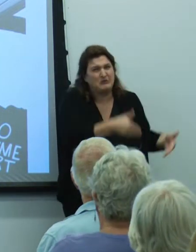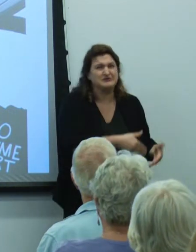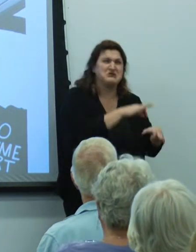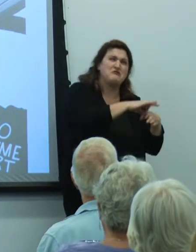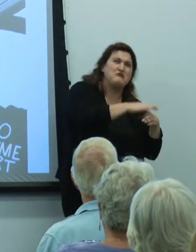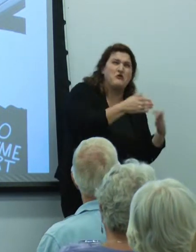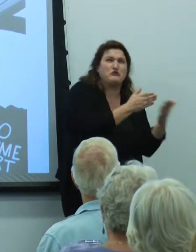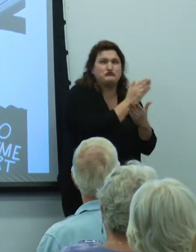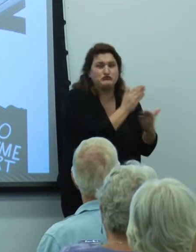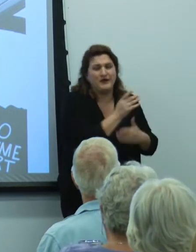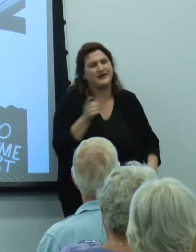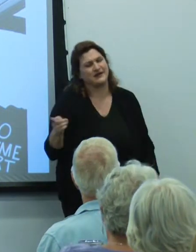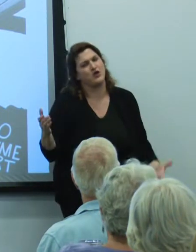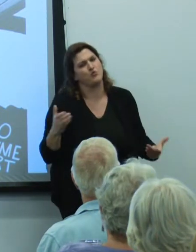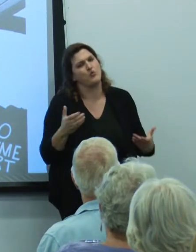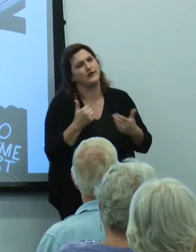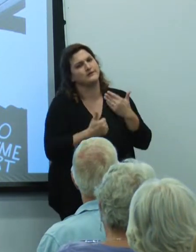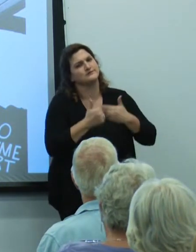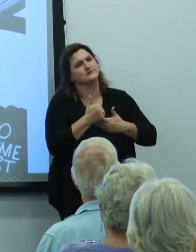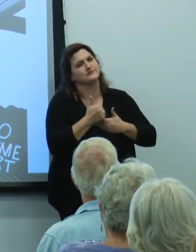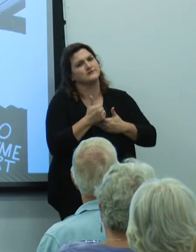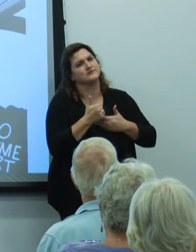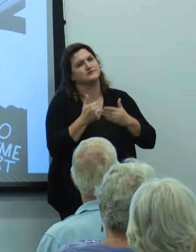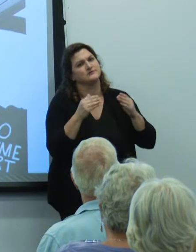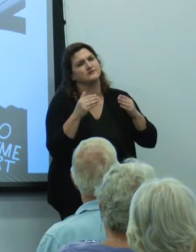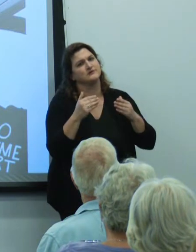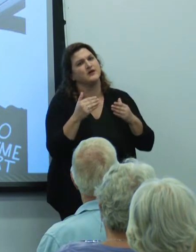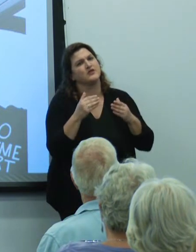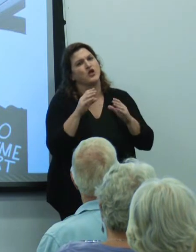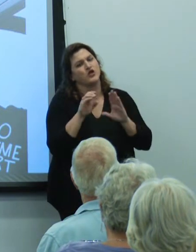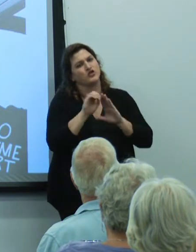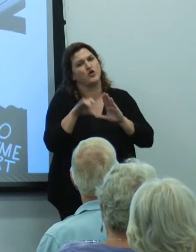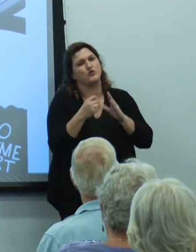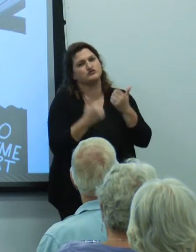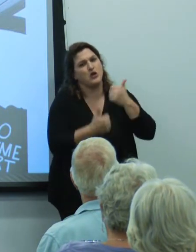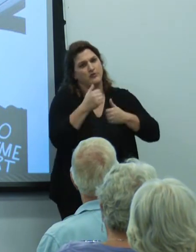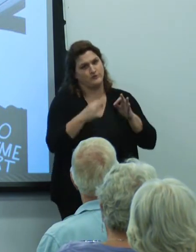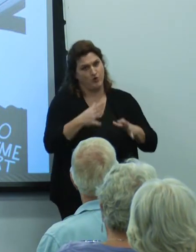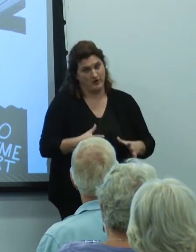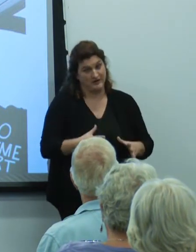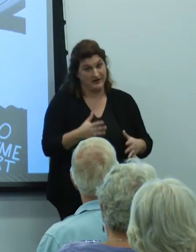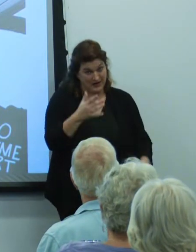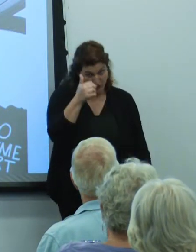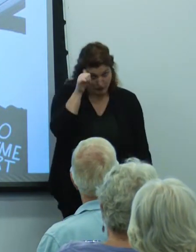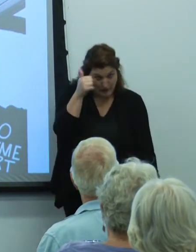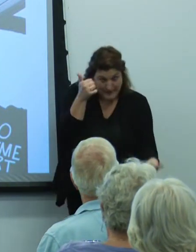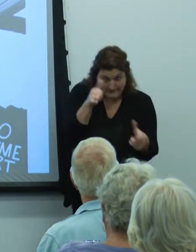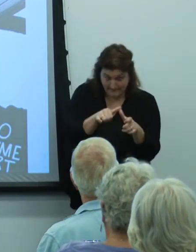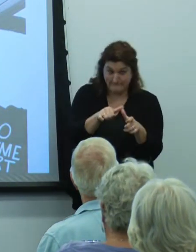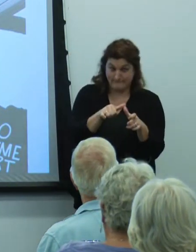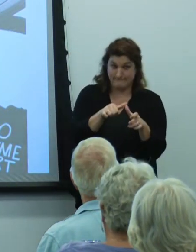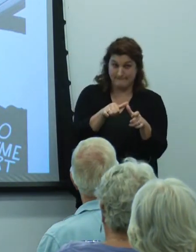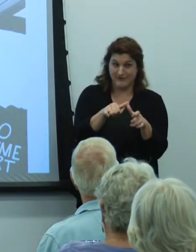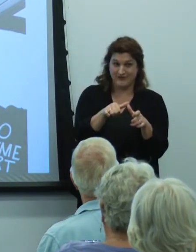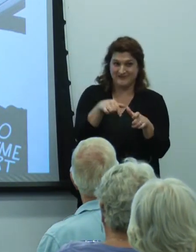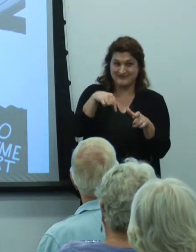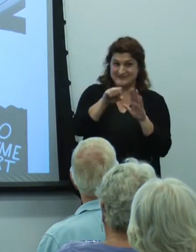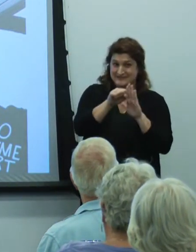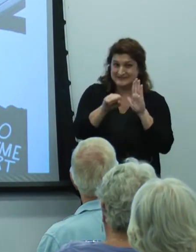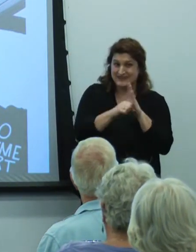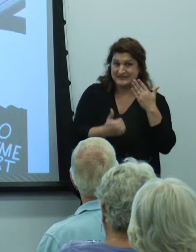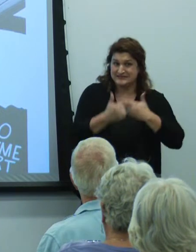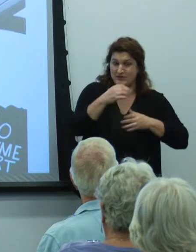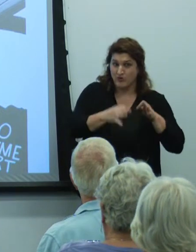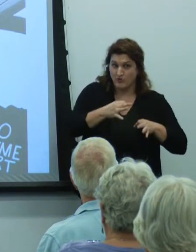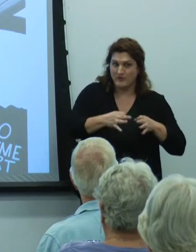what he wanted was the Ohio Supreme Court. Now remember, the makeup of the Ohio Supreme Court has changed over the years, and so it is